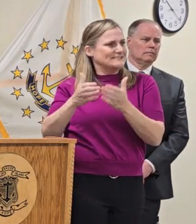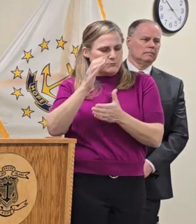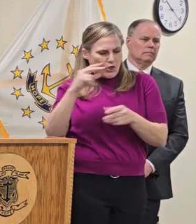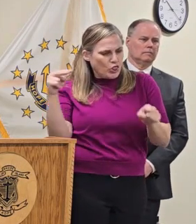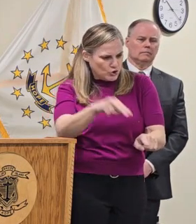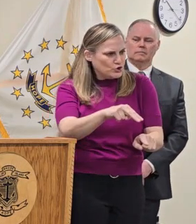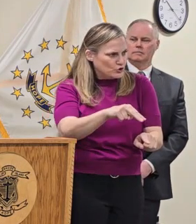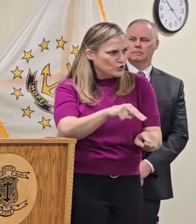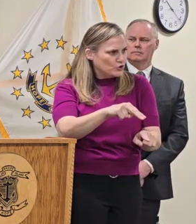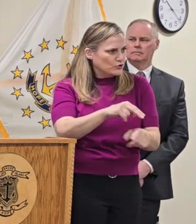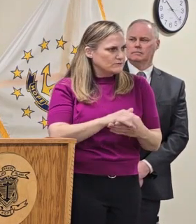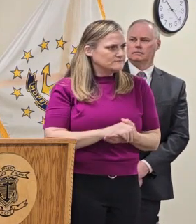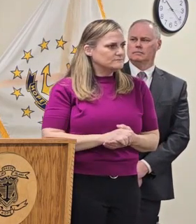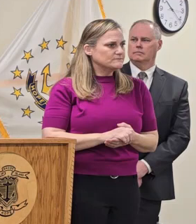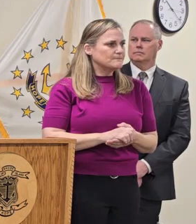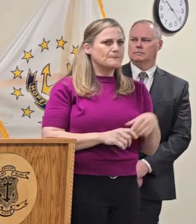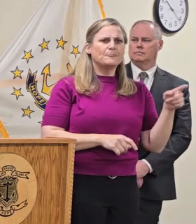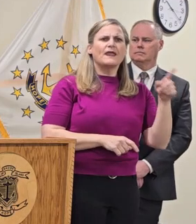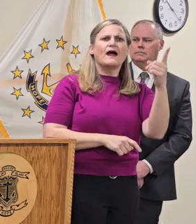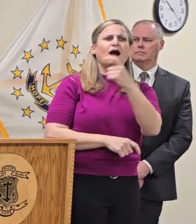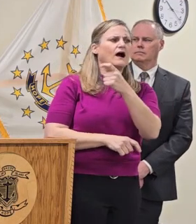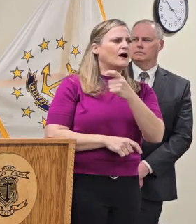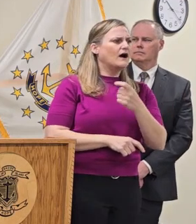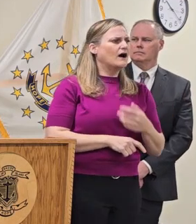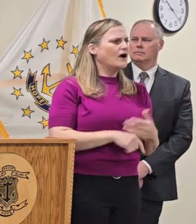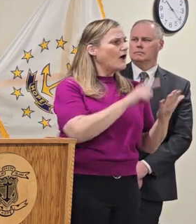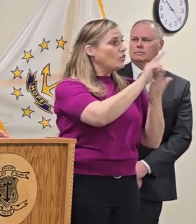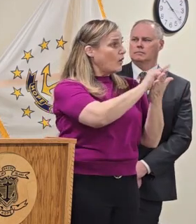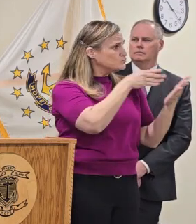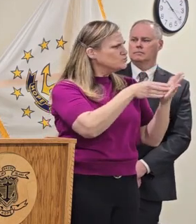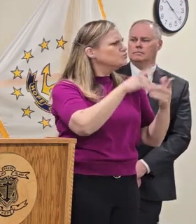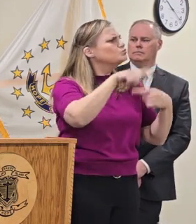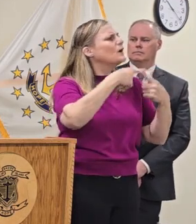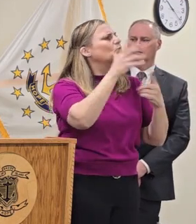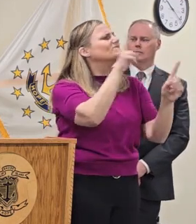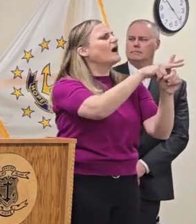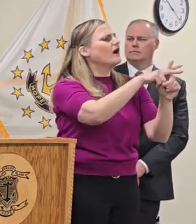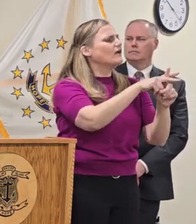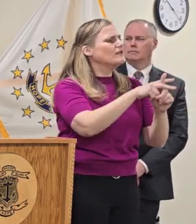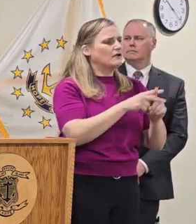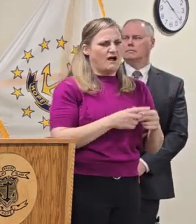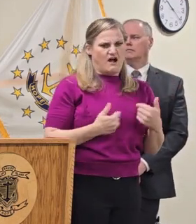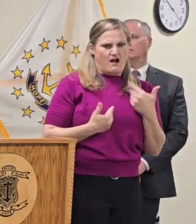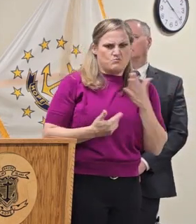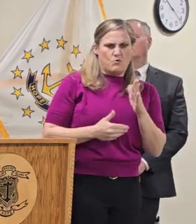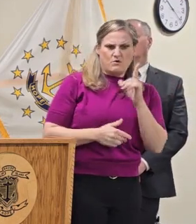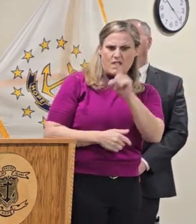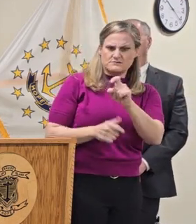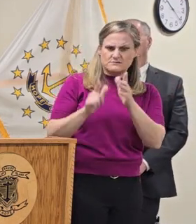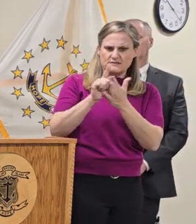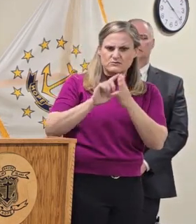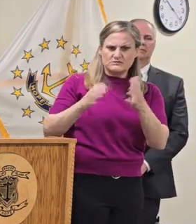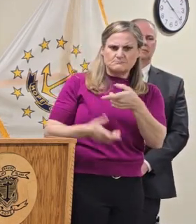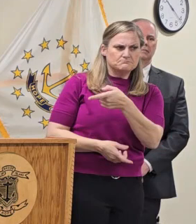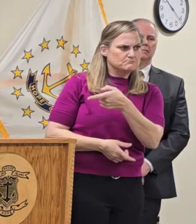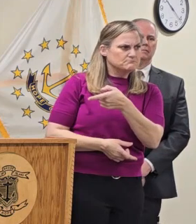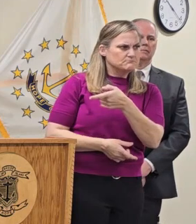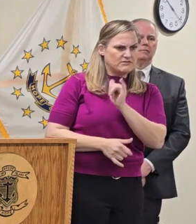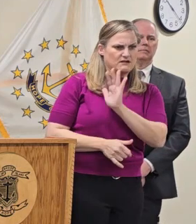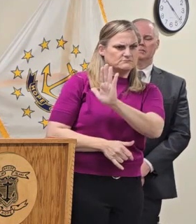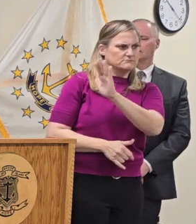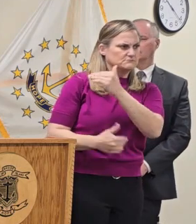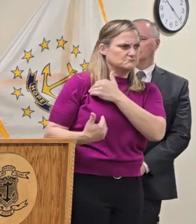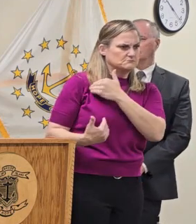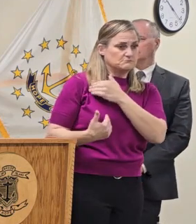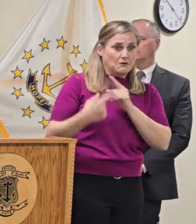to be filed? That would be a question for me. I'm not going to get into the legal answers. You guys want to... Do you have a sense of, we're talking months, are we